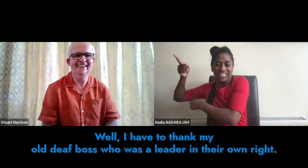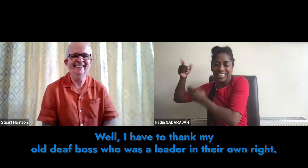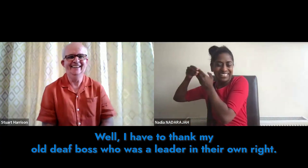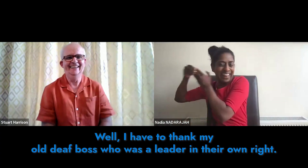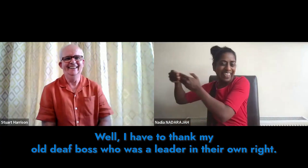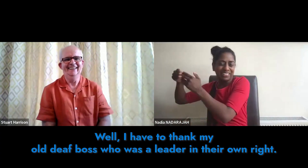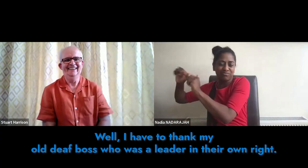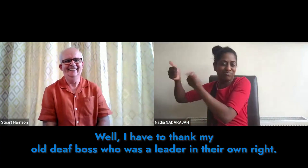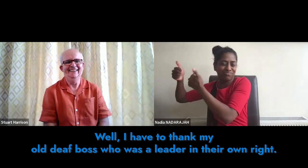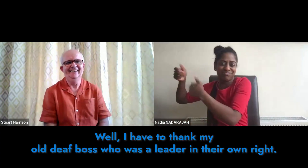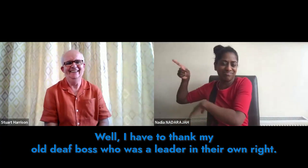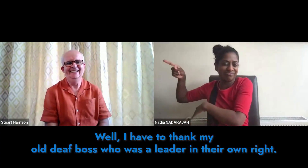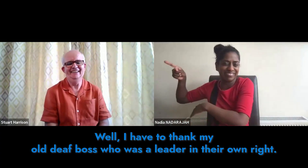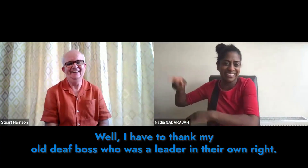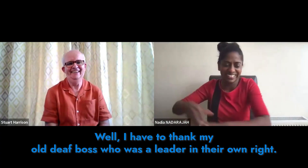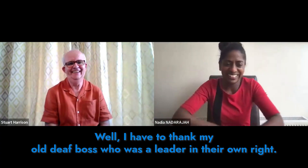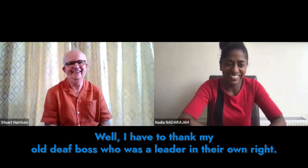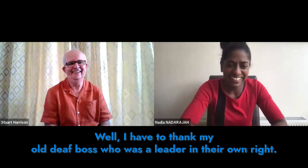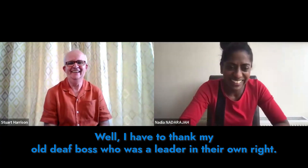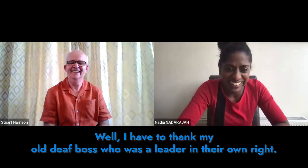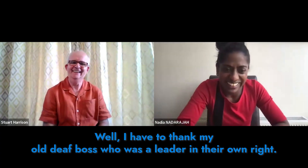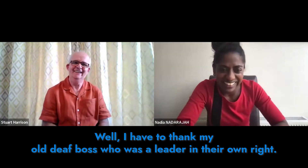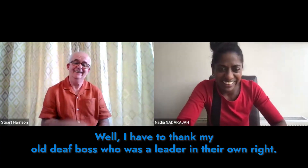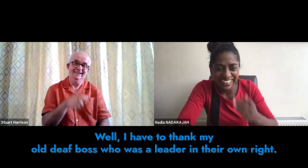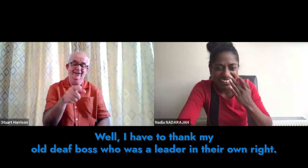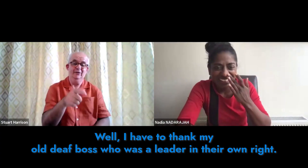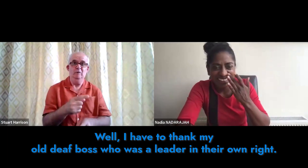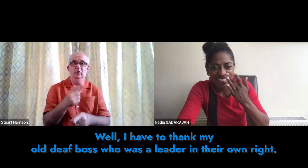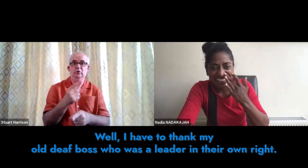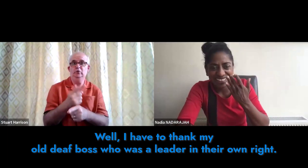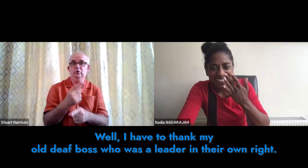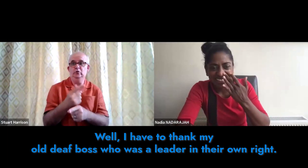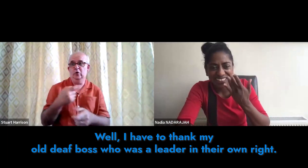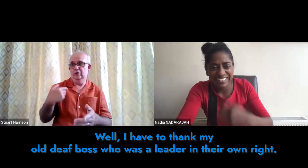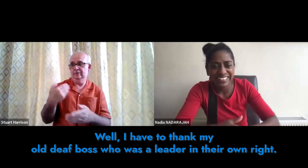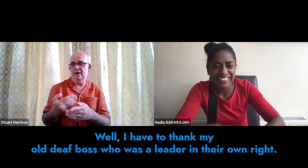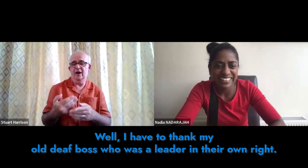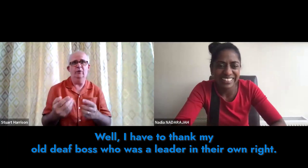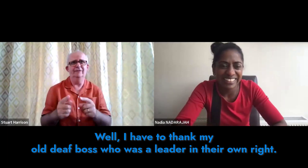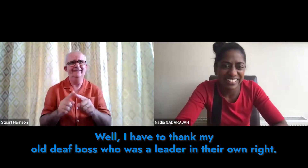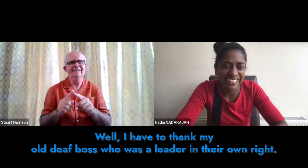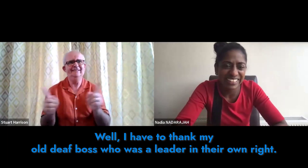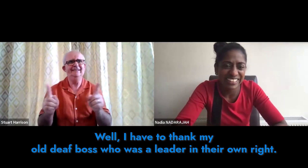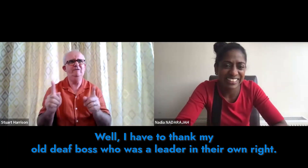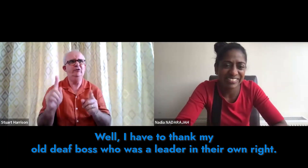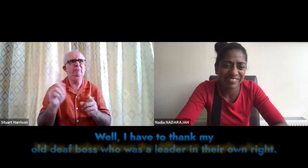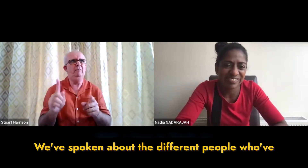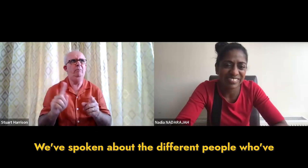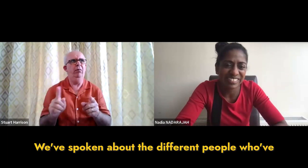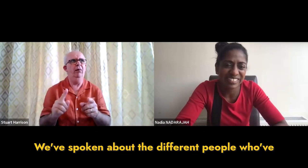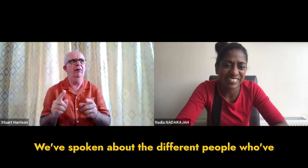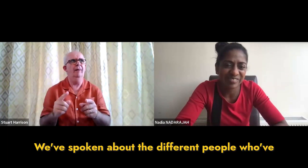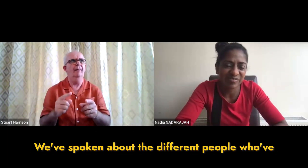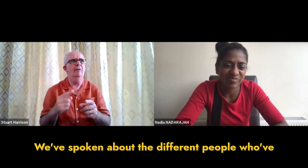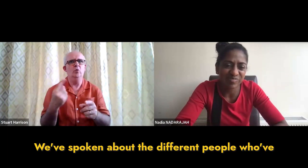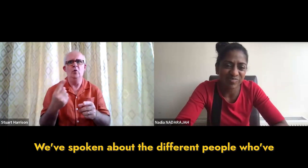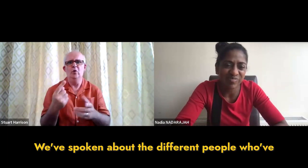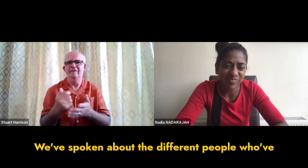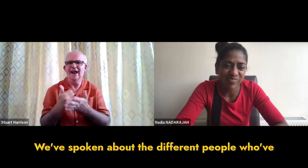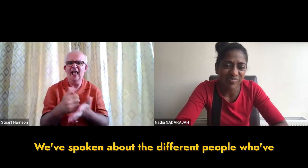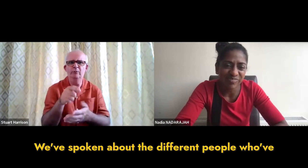Well, I have to thank my old deaf boss, who was a leader in their own right.